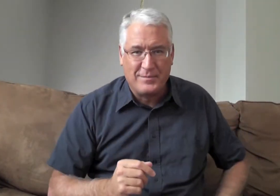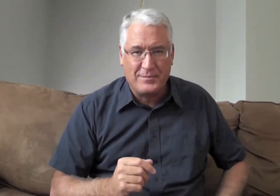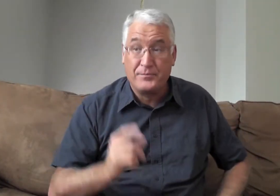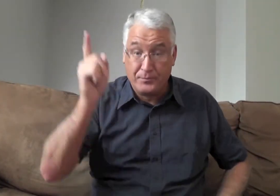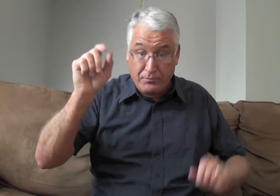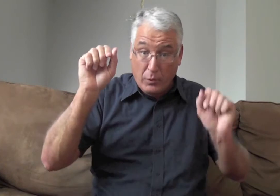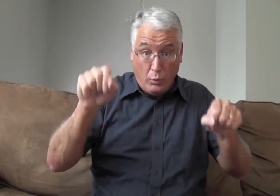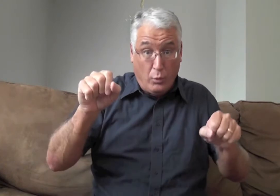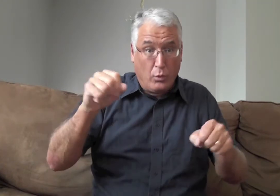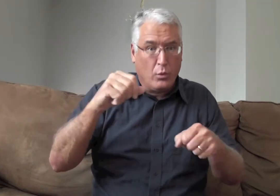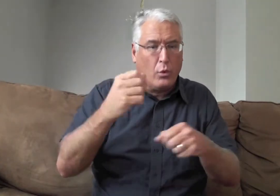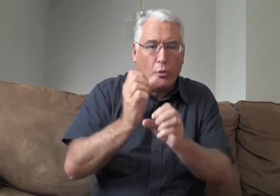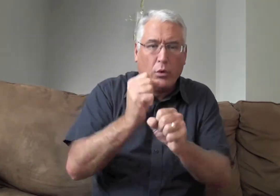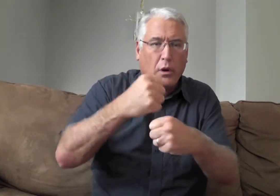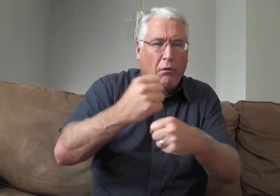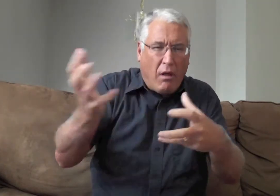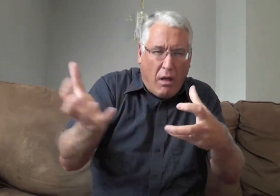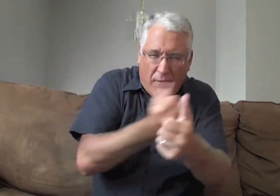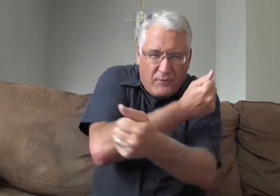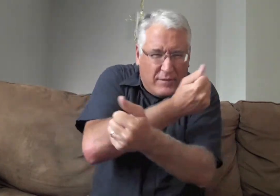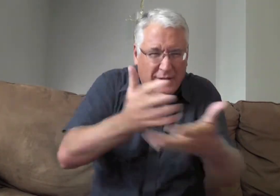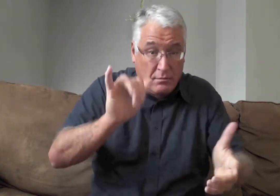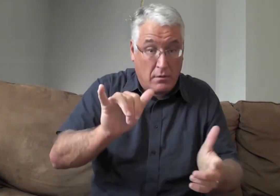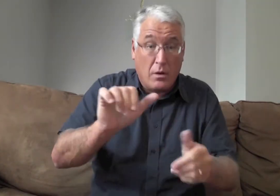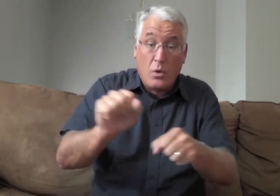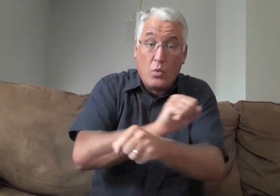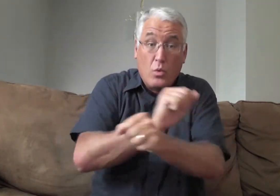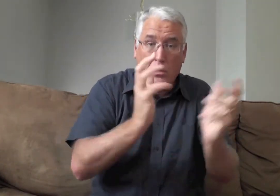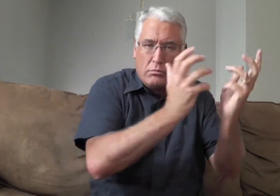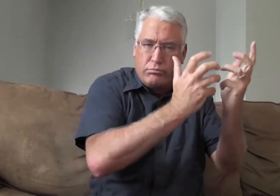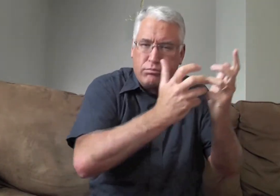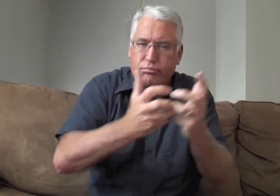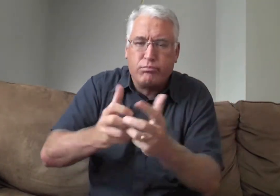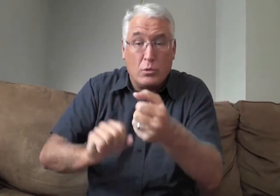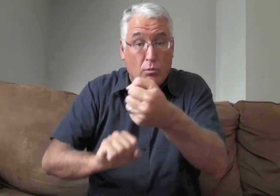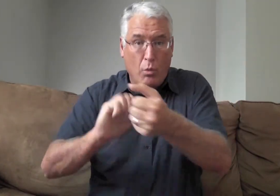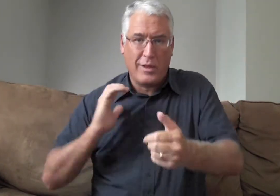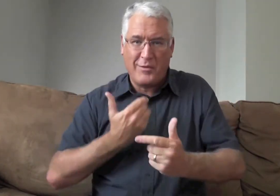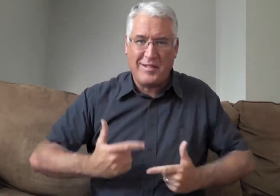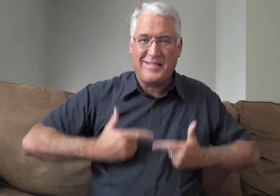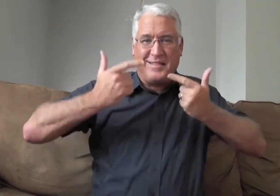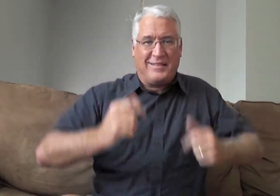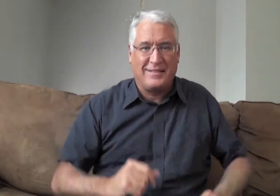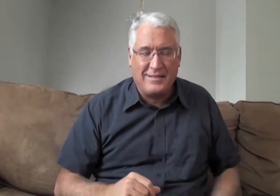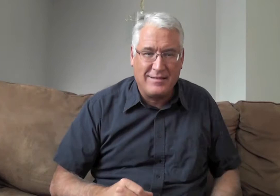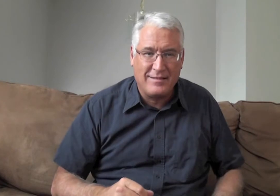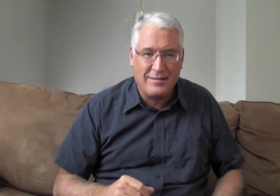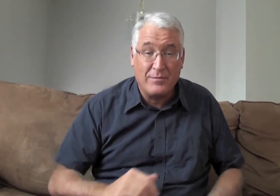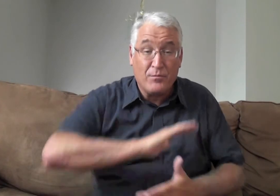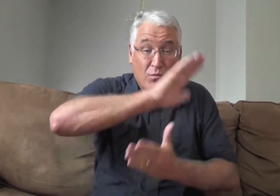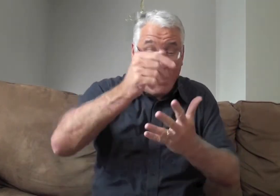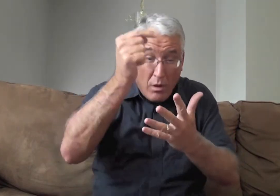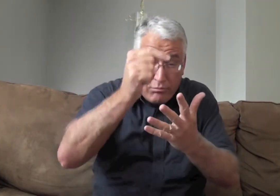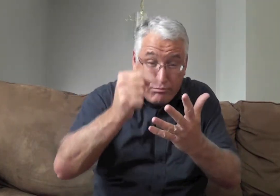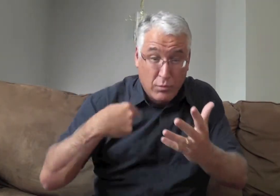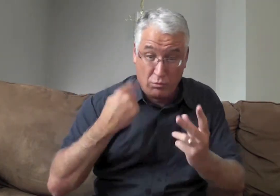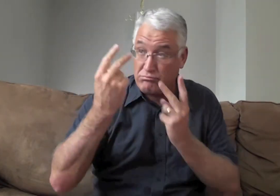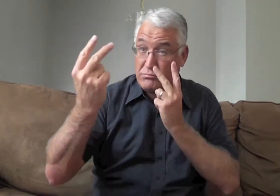awesome. He made everything that works together to sustain our lives. All of